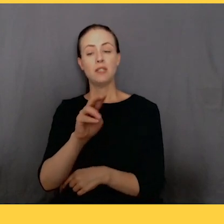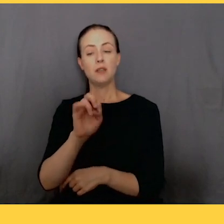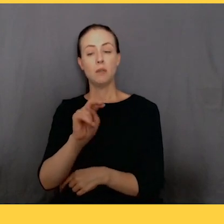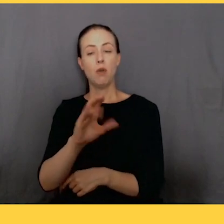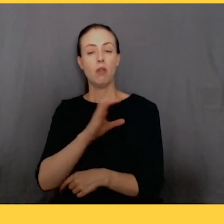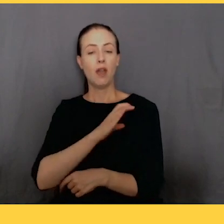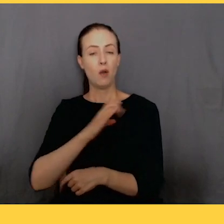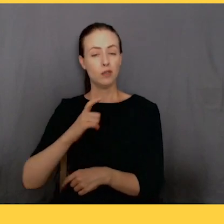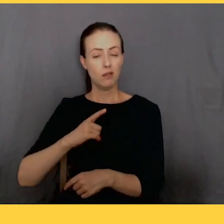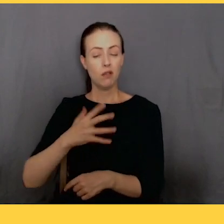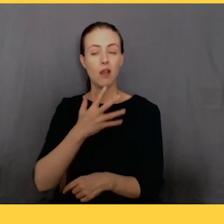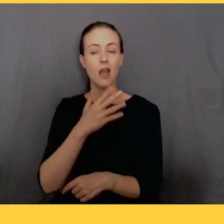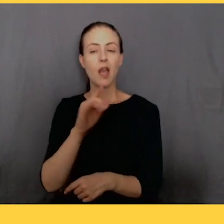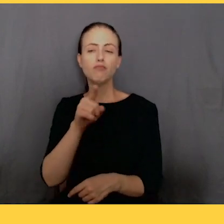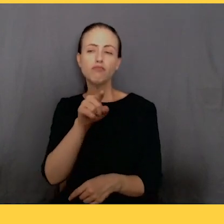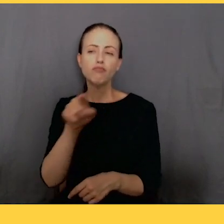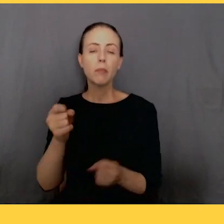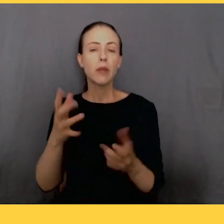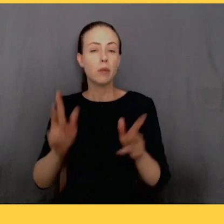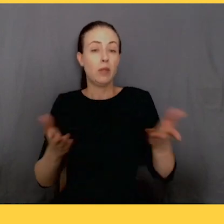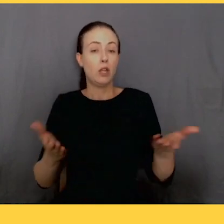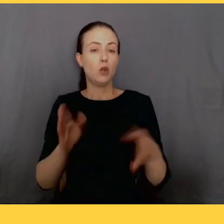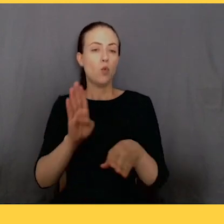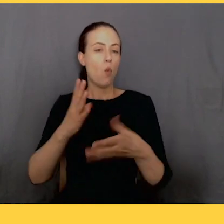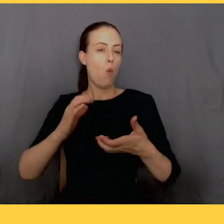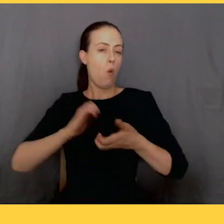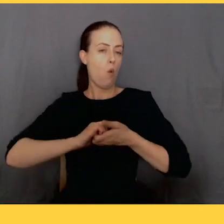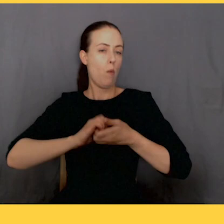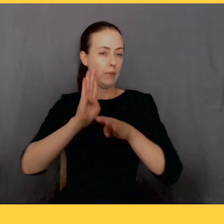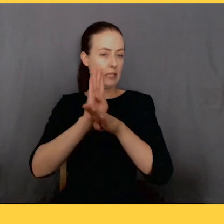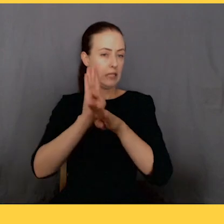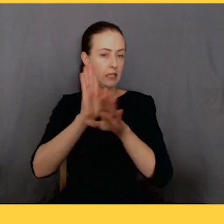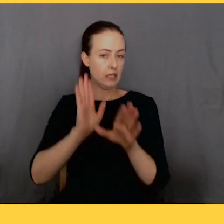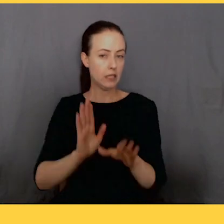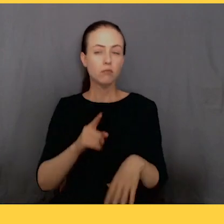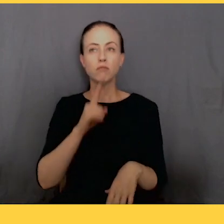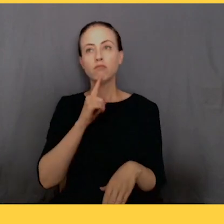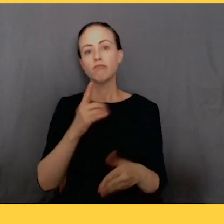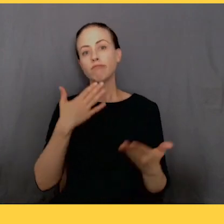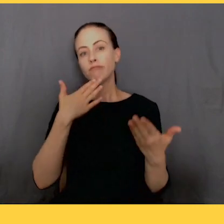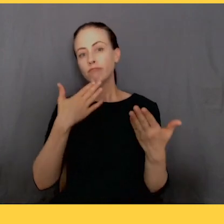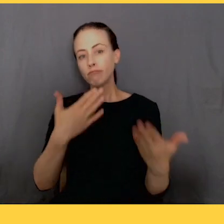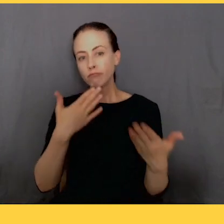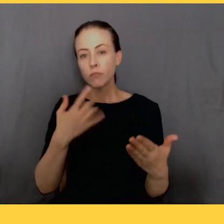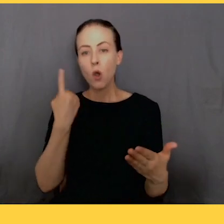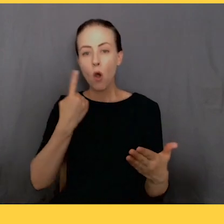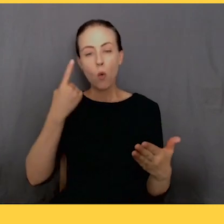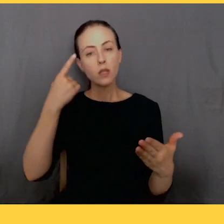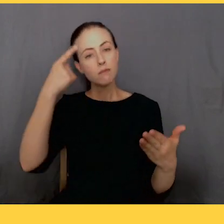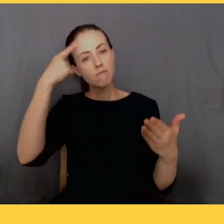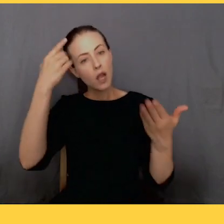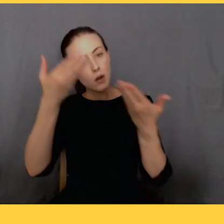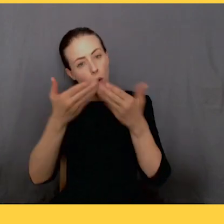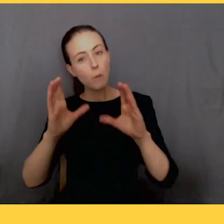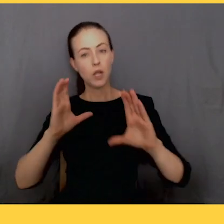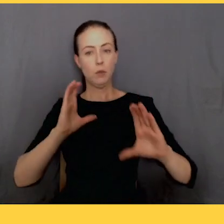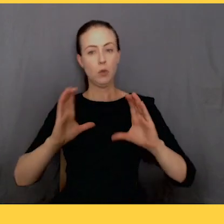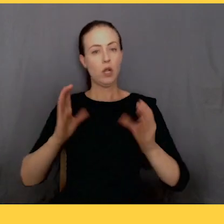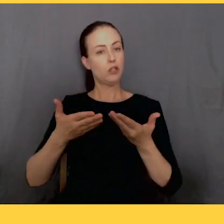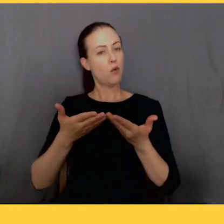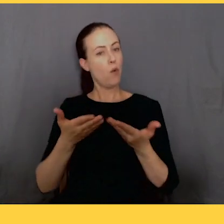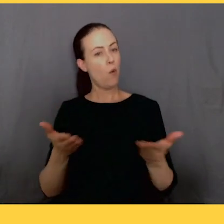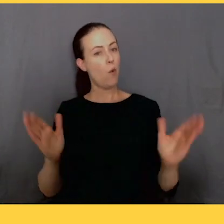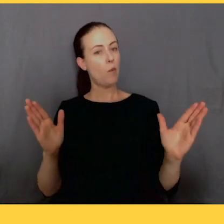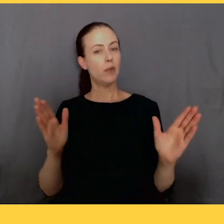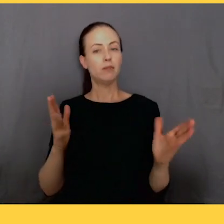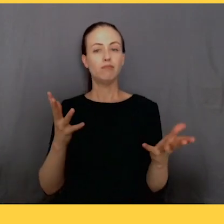taken time to join us for tonight. We here at Edison appreciate you always having open lines of communication, and we look forward to our